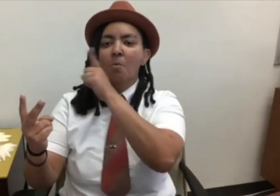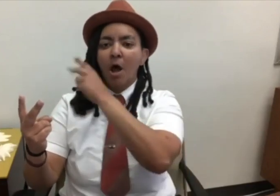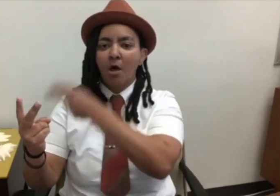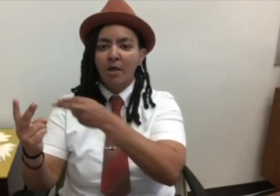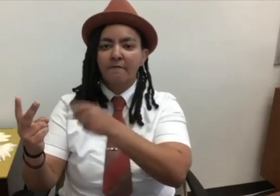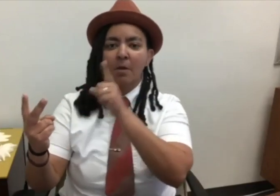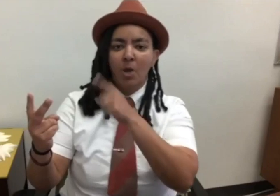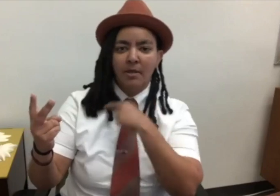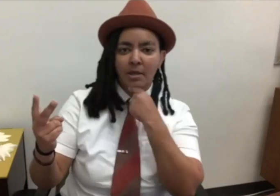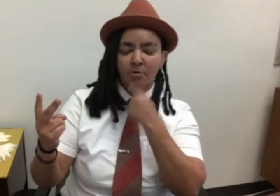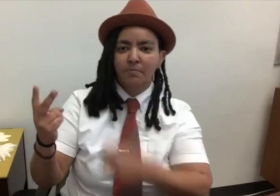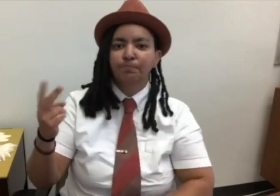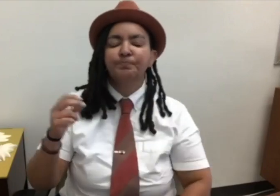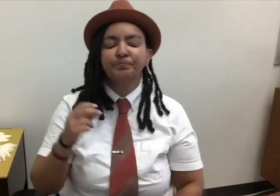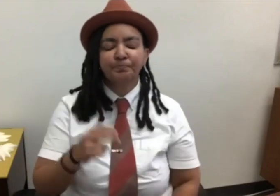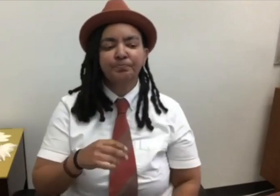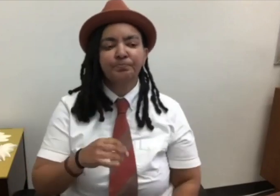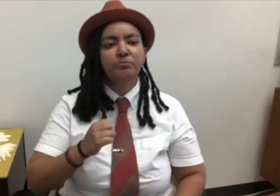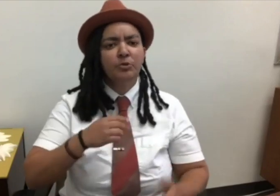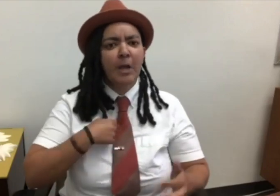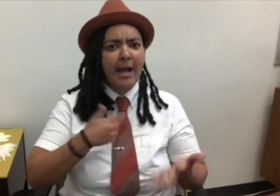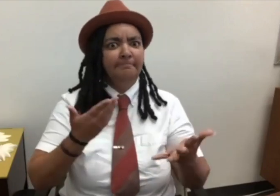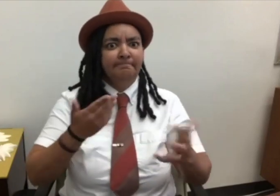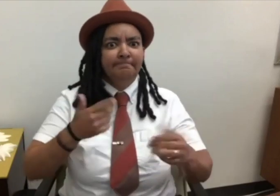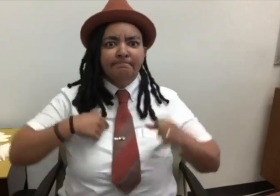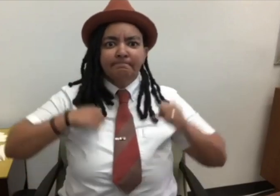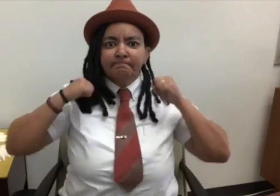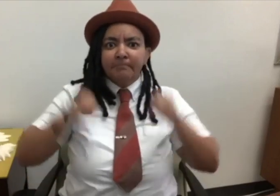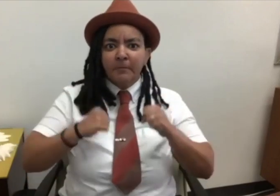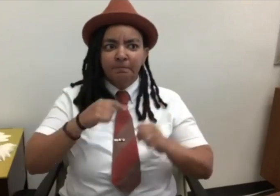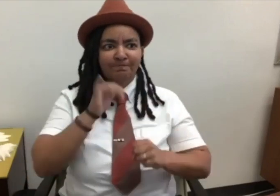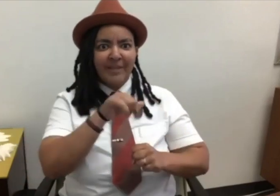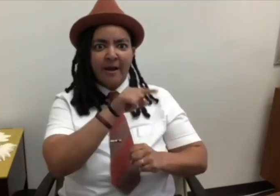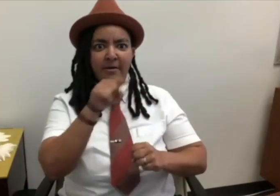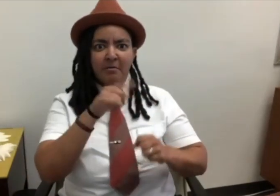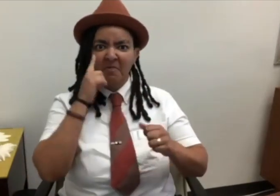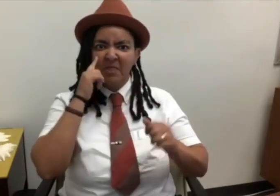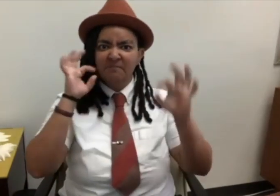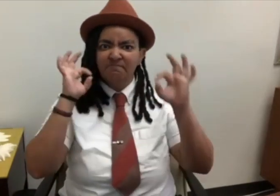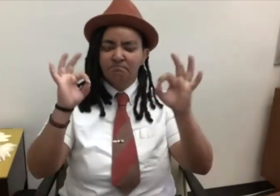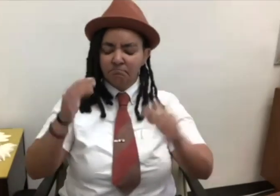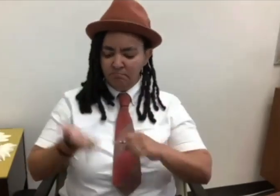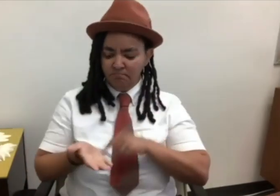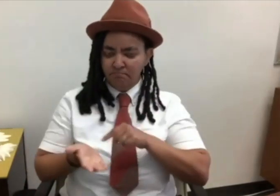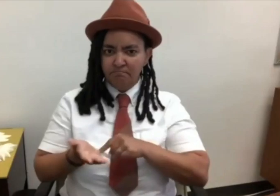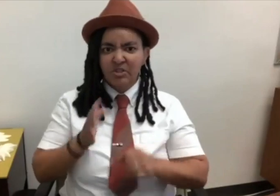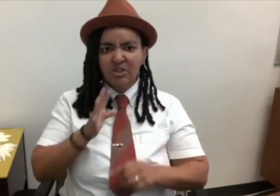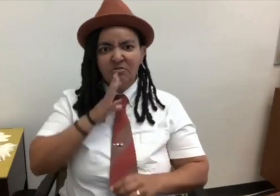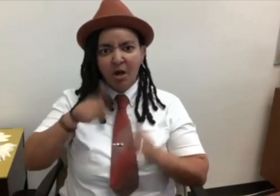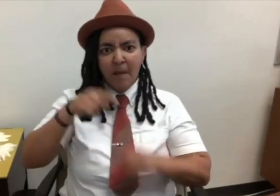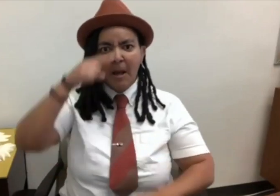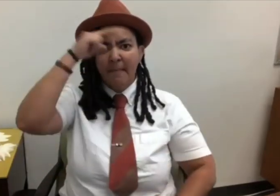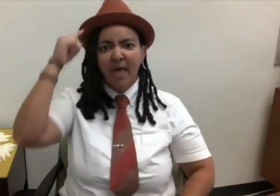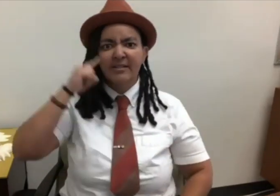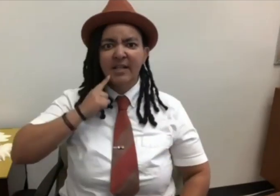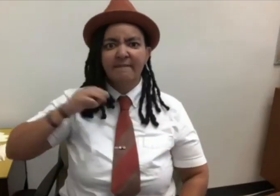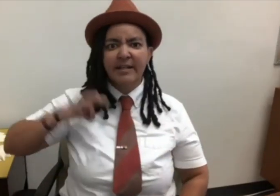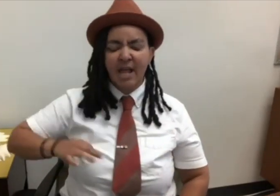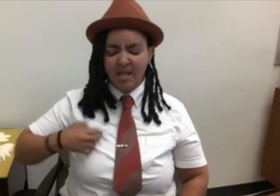one male and one female, one hearing and one hard of hearing. And I thought it would still be a good place